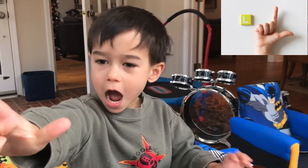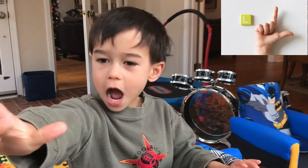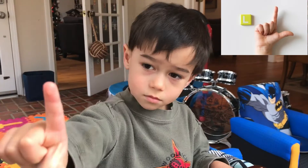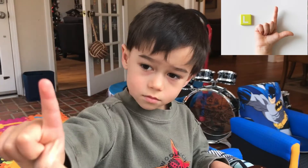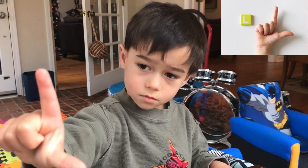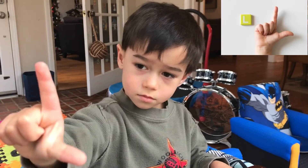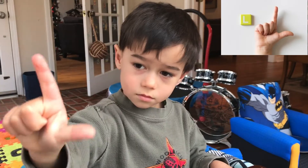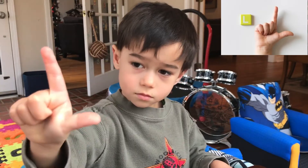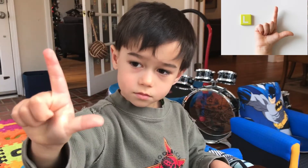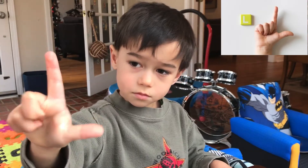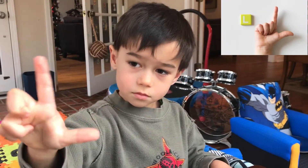L.